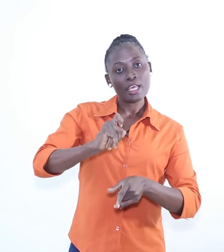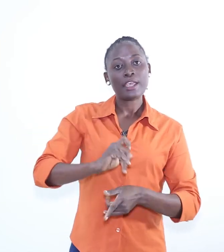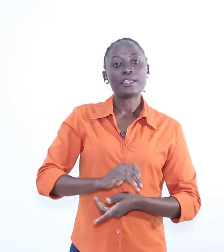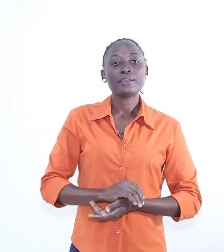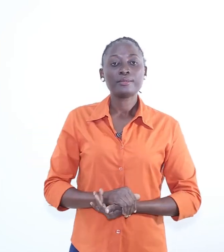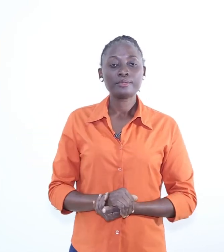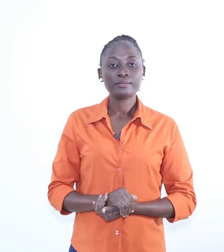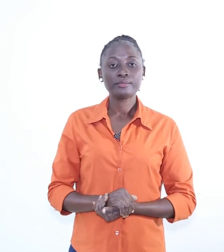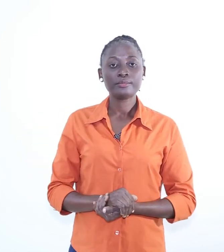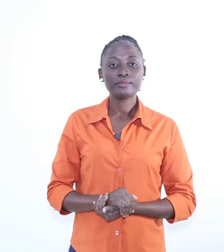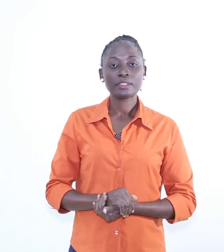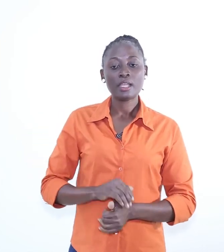July,